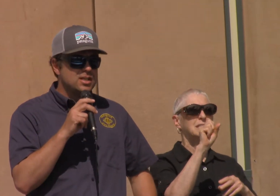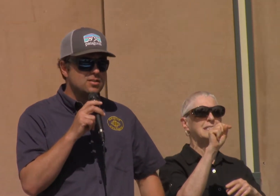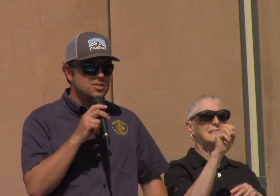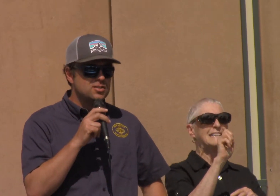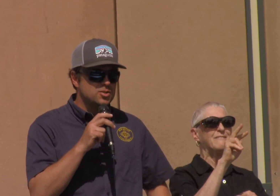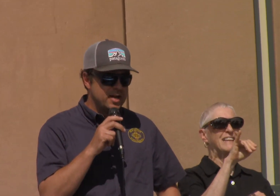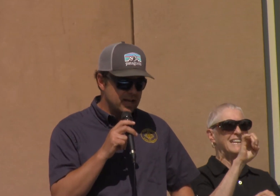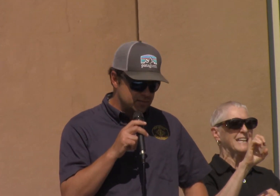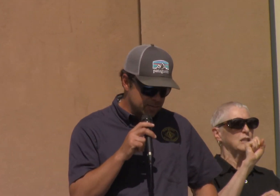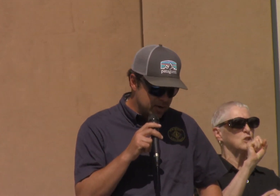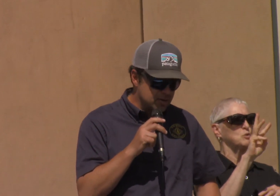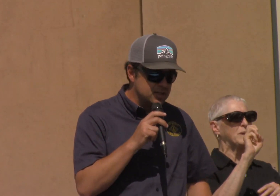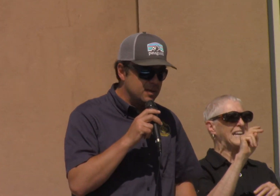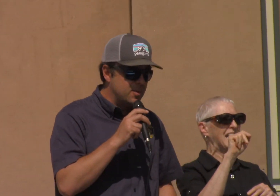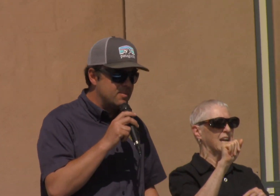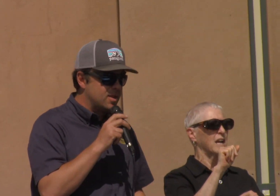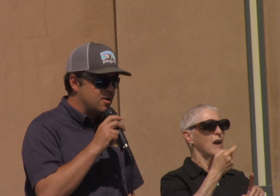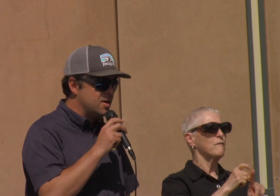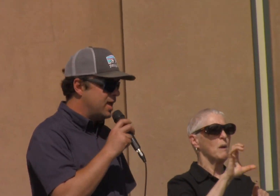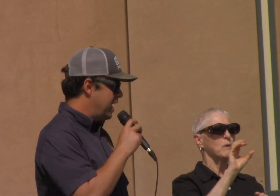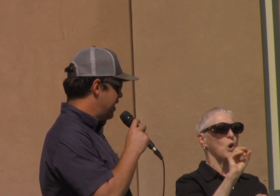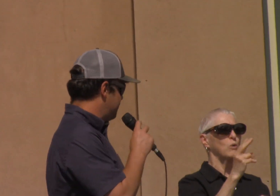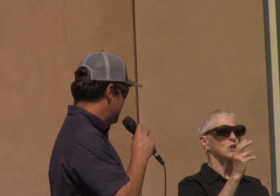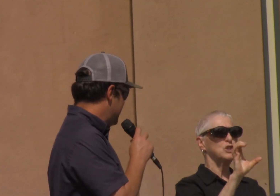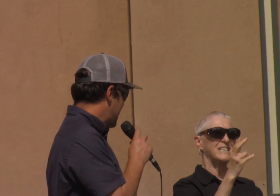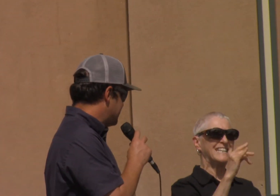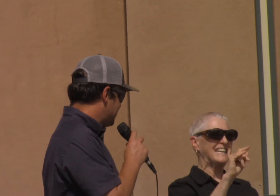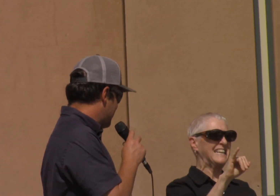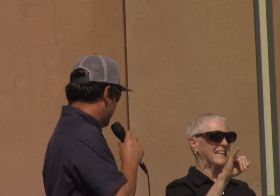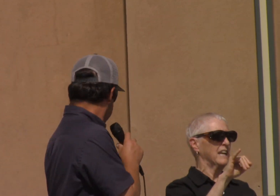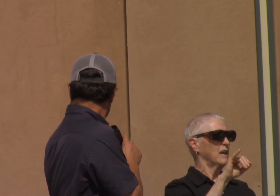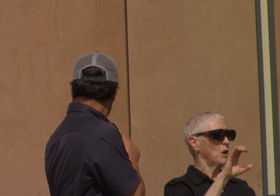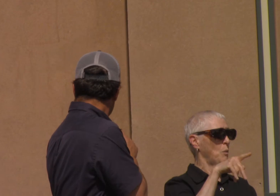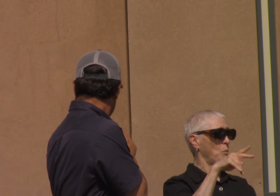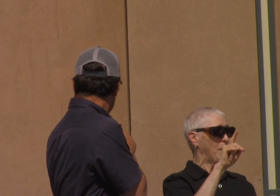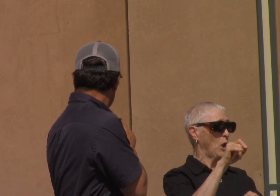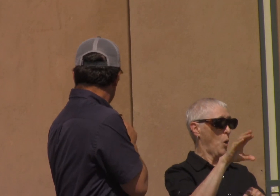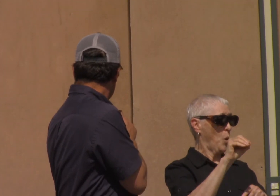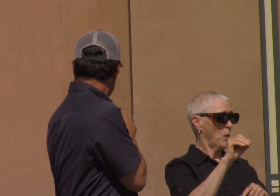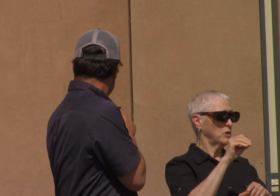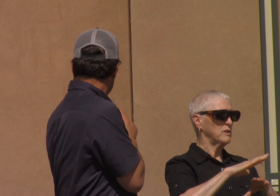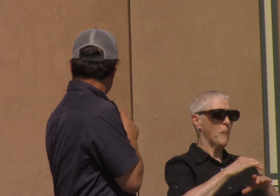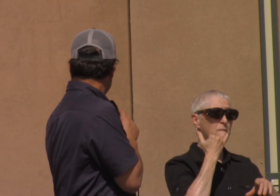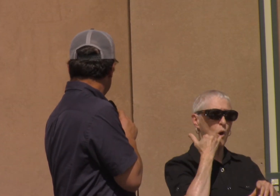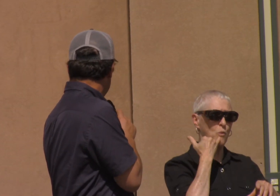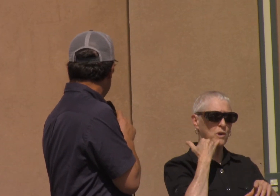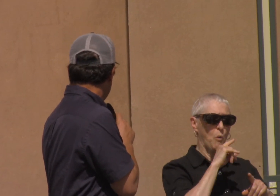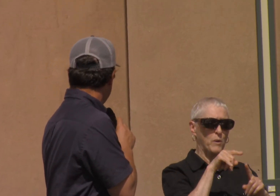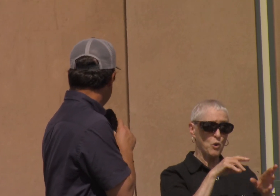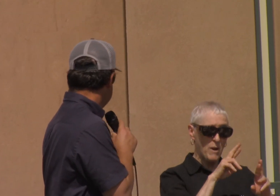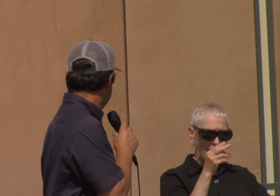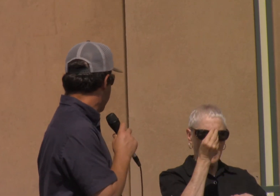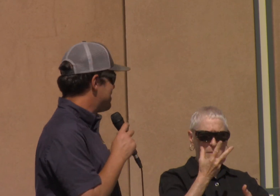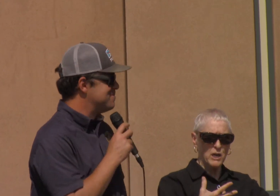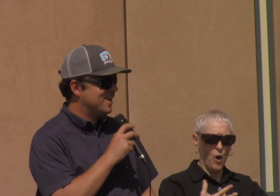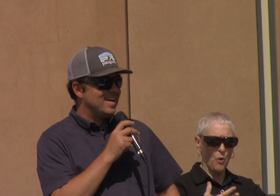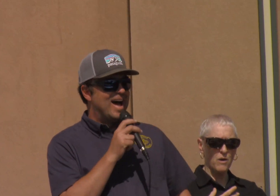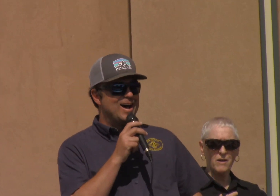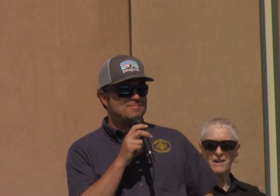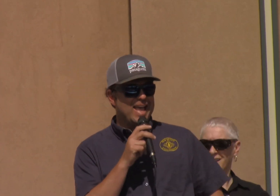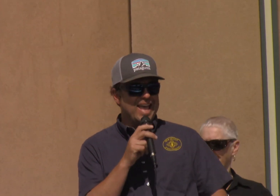Swifter. She's joining us from Cochiti Pueblo, and Phoebe is on the phone. Tell me when you're ready, otherwise I'll